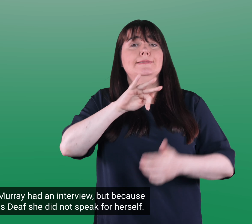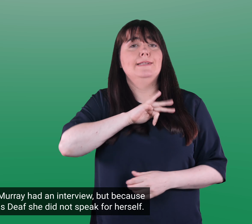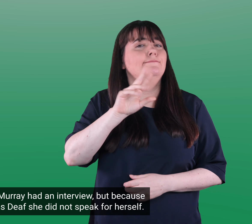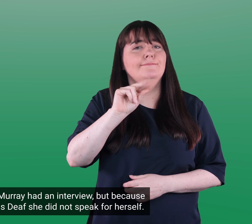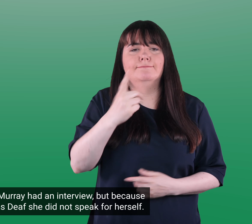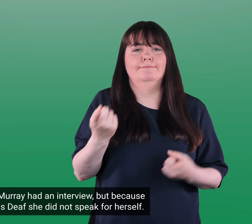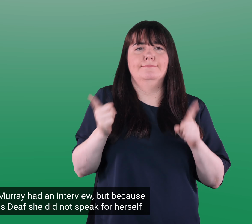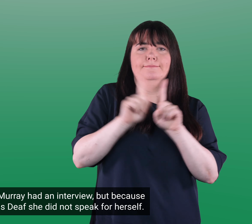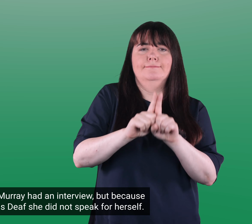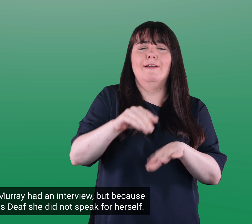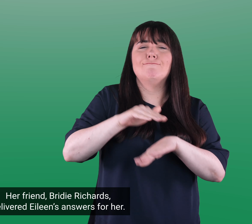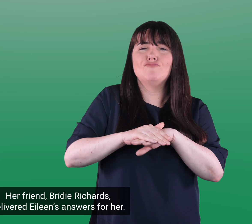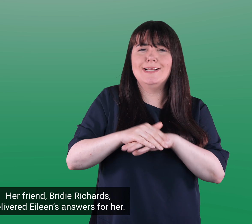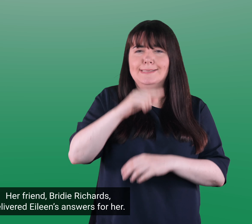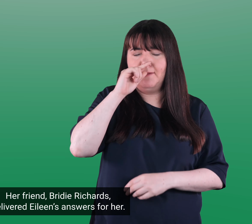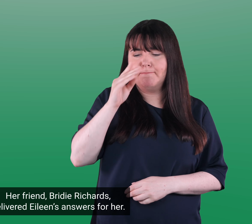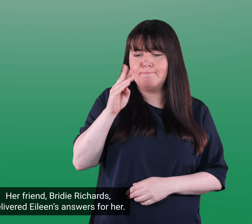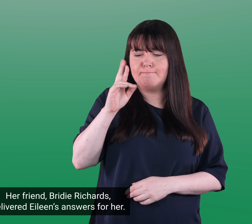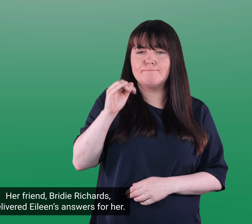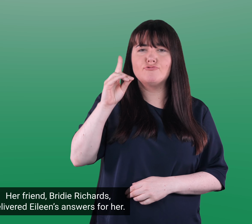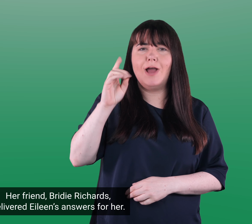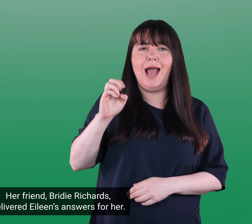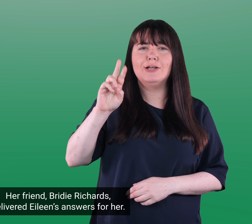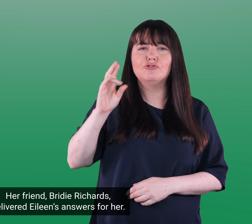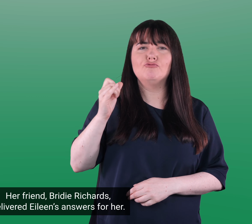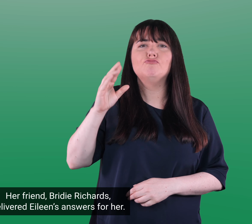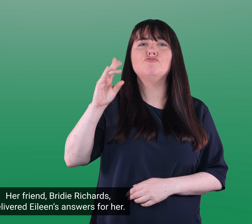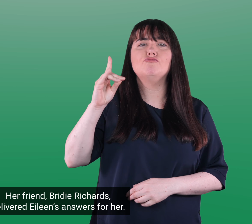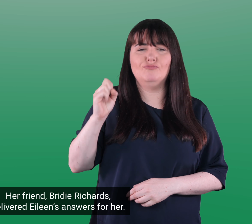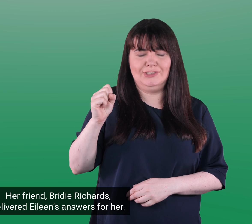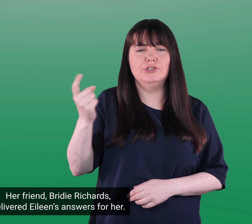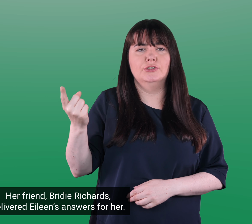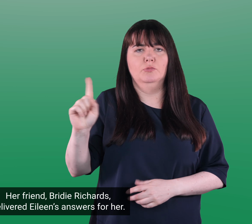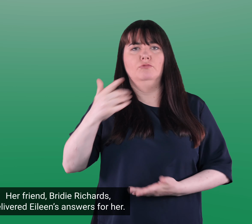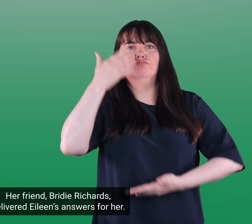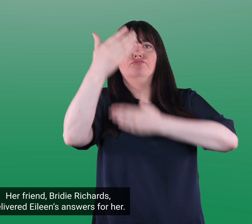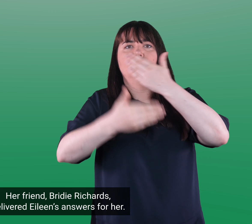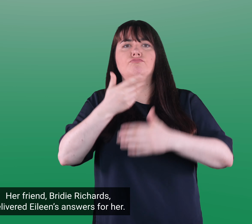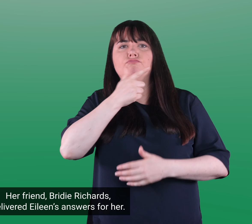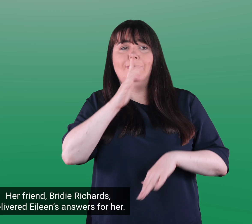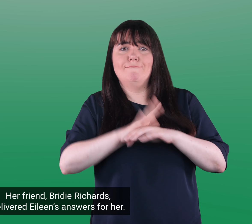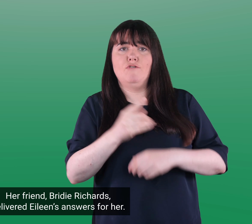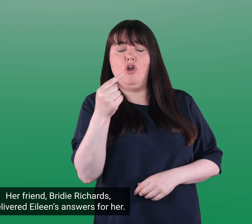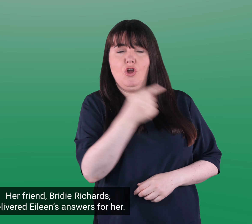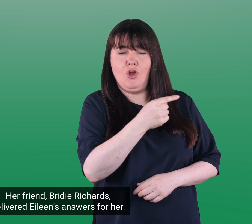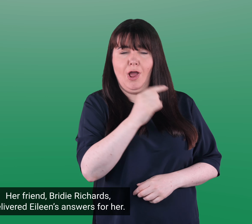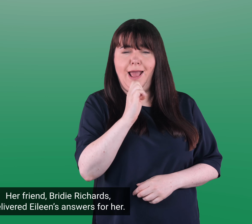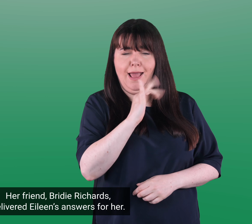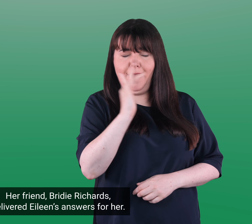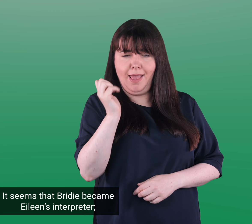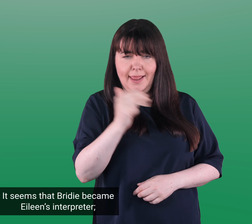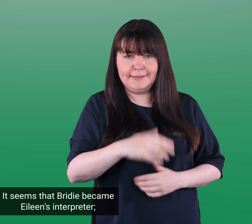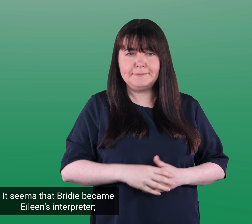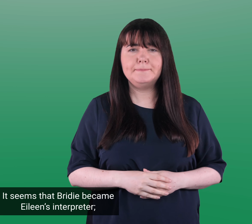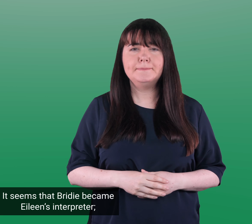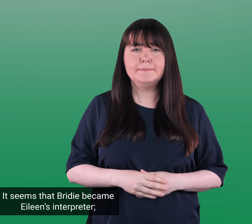herself. Her friend Bridie Richards delivered Eileen's answers for her. It seems that Bridie